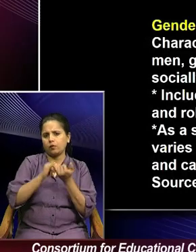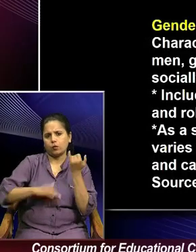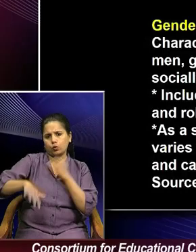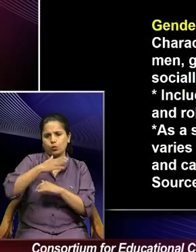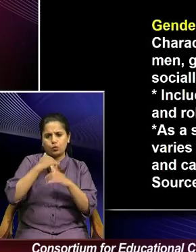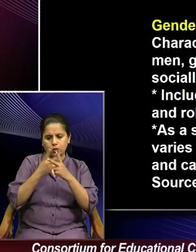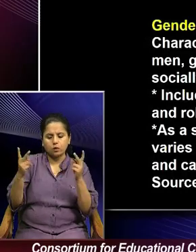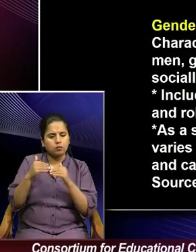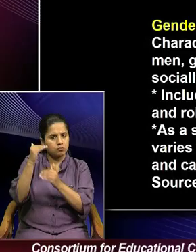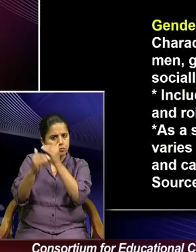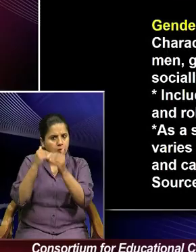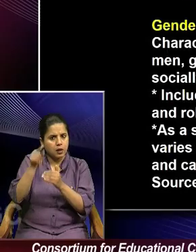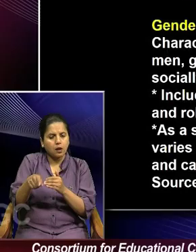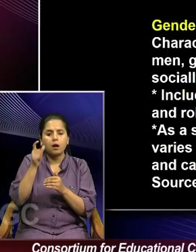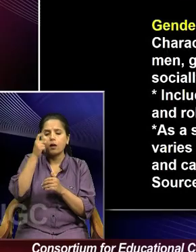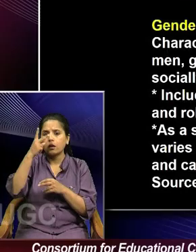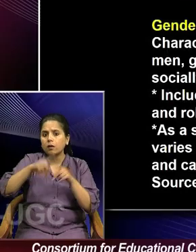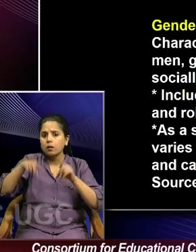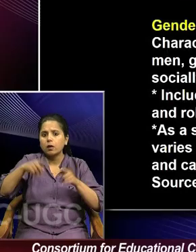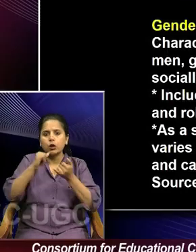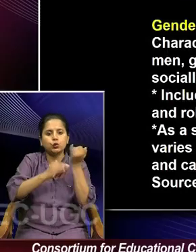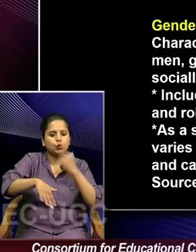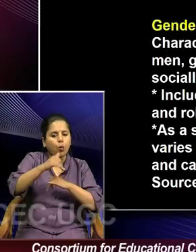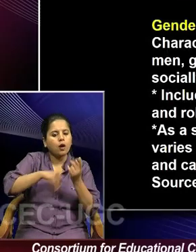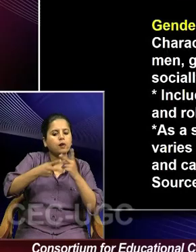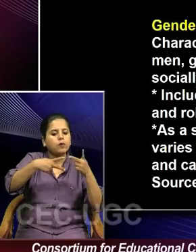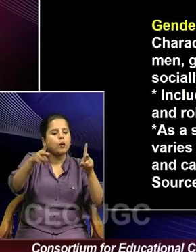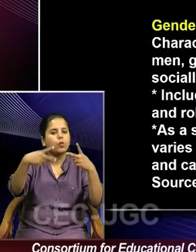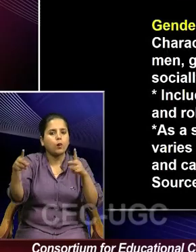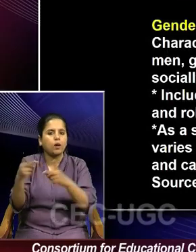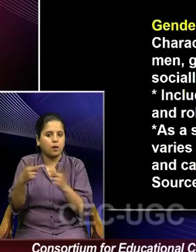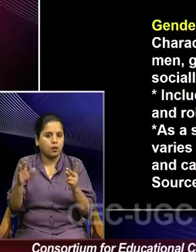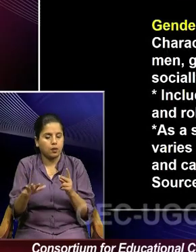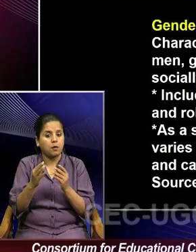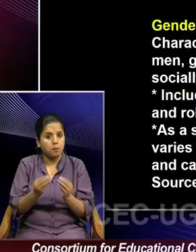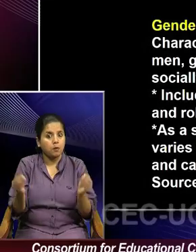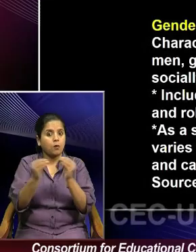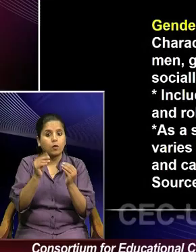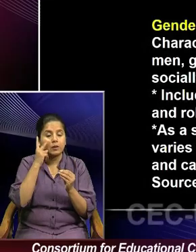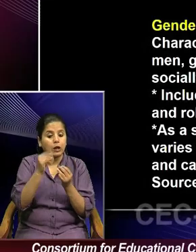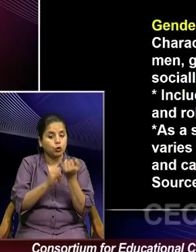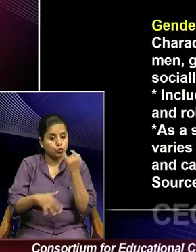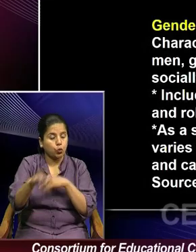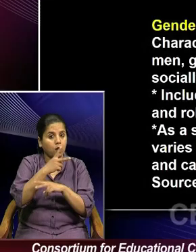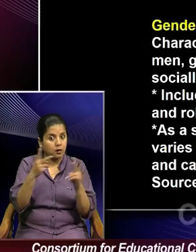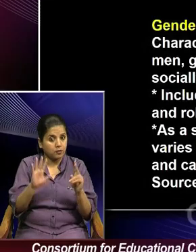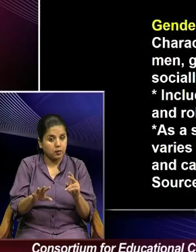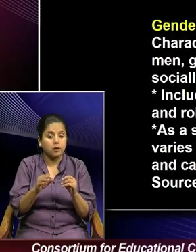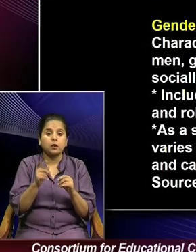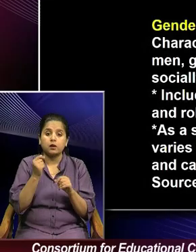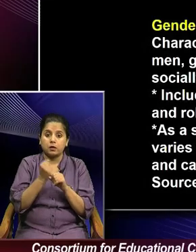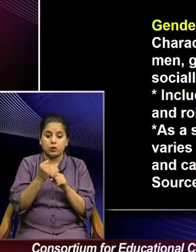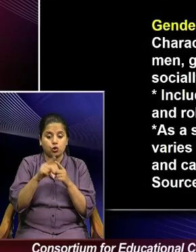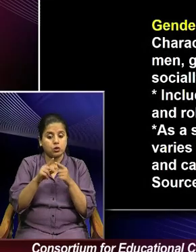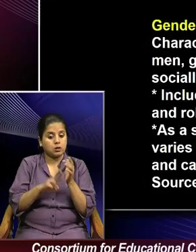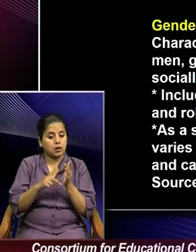construct, gender varies from society to society. Further, as a social construct, gender can change over